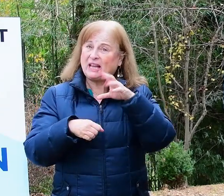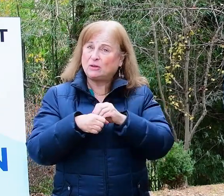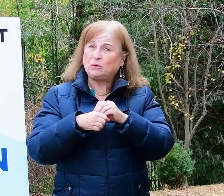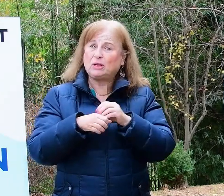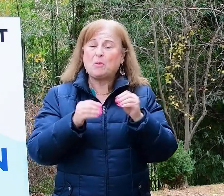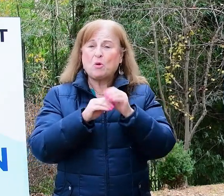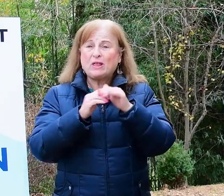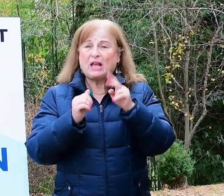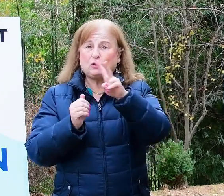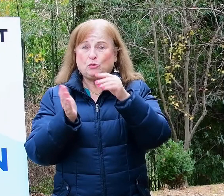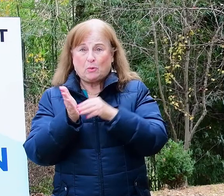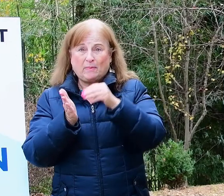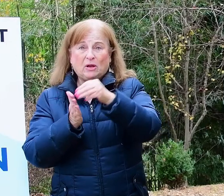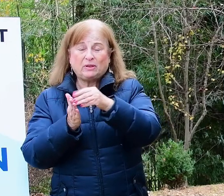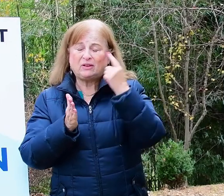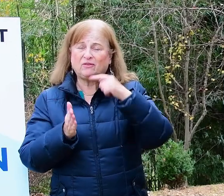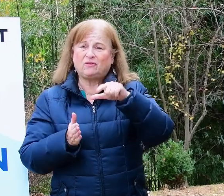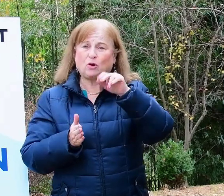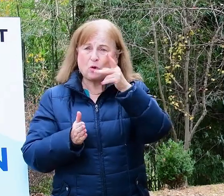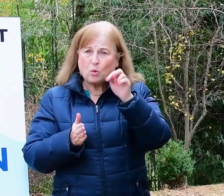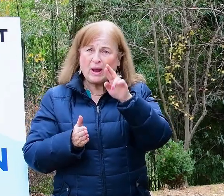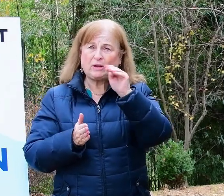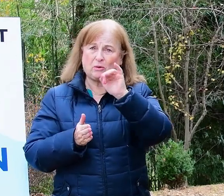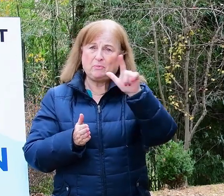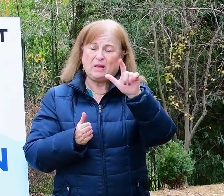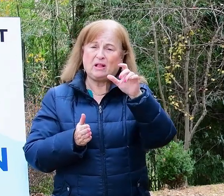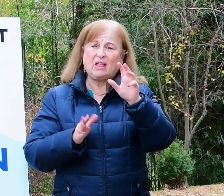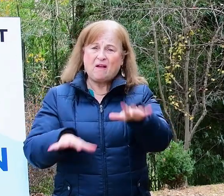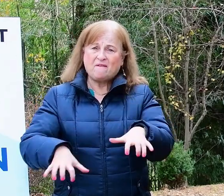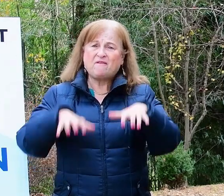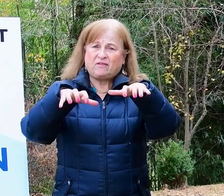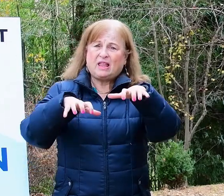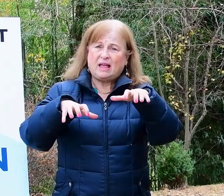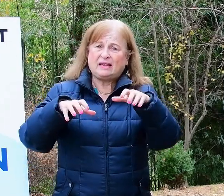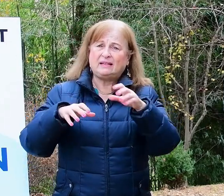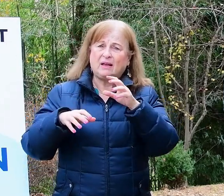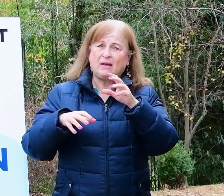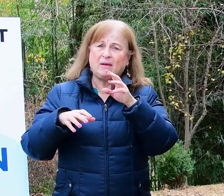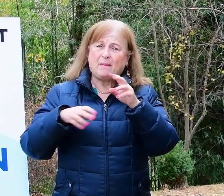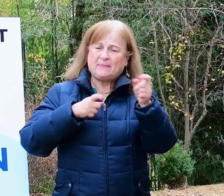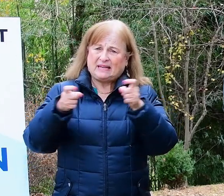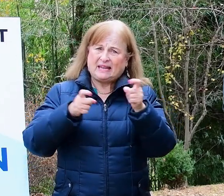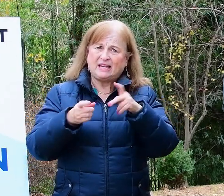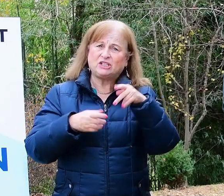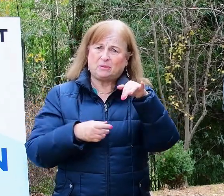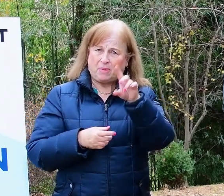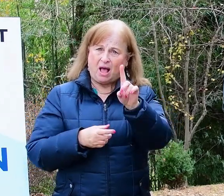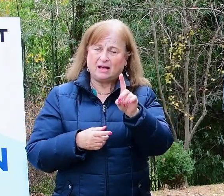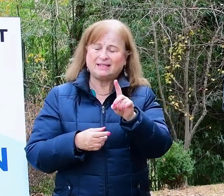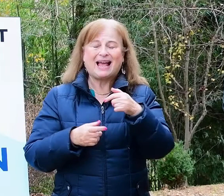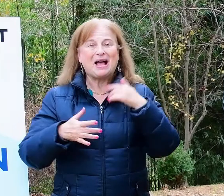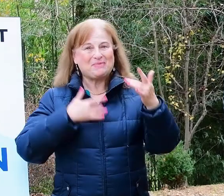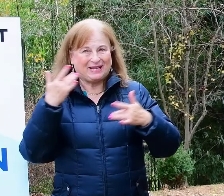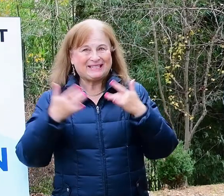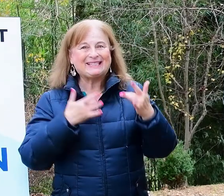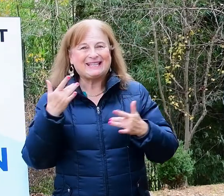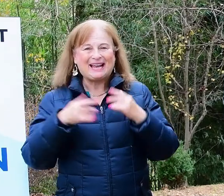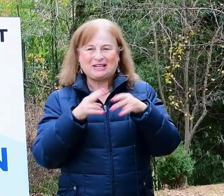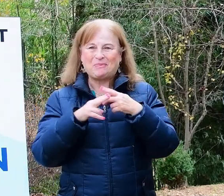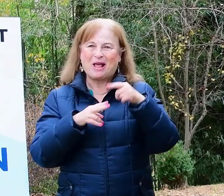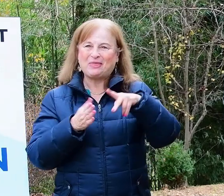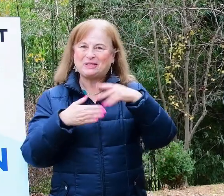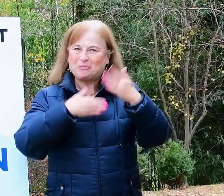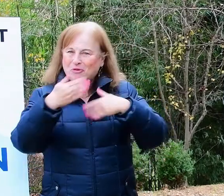over $2 million for the Quaker Mill flood mitigation pond. I'm excited about